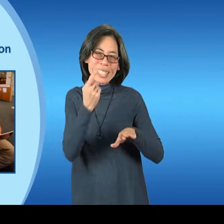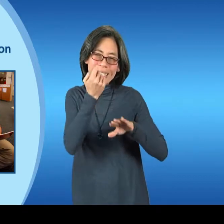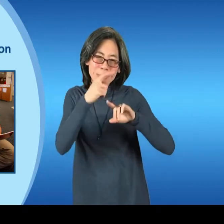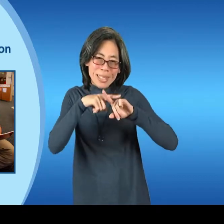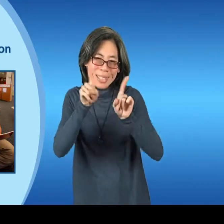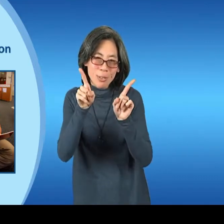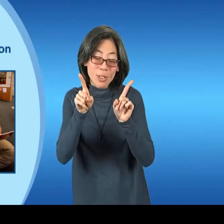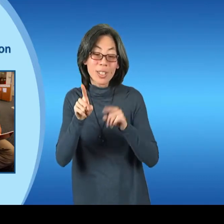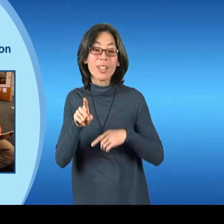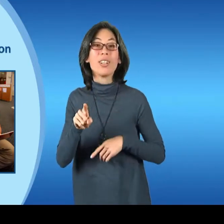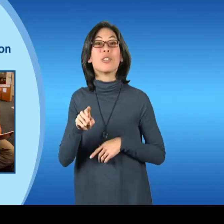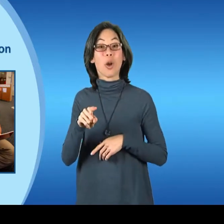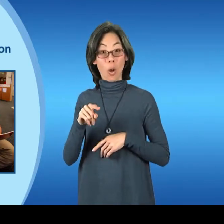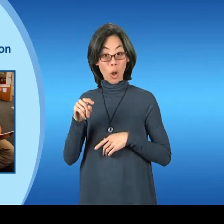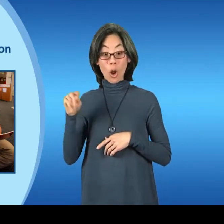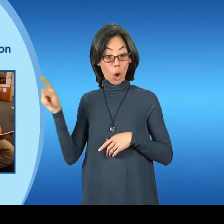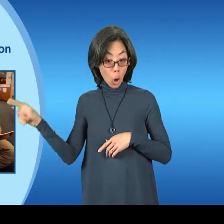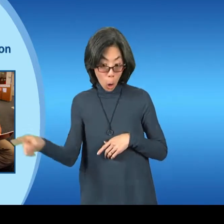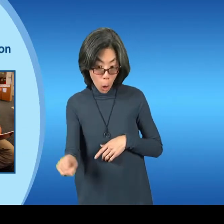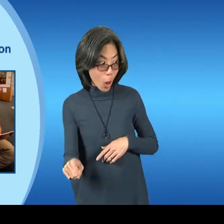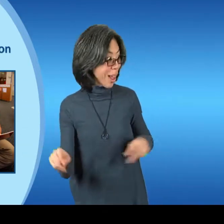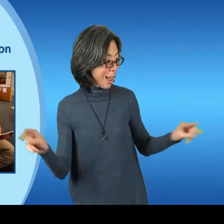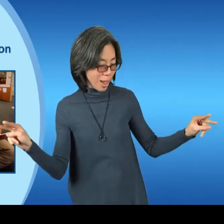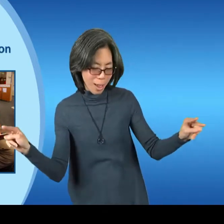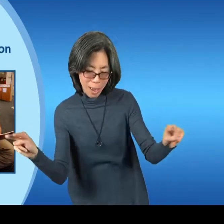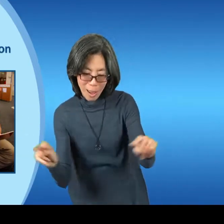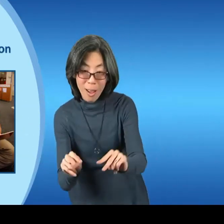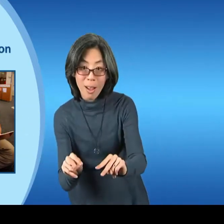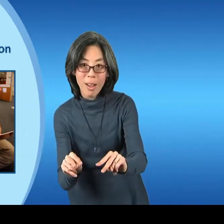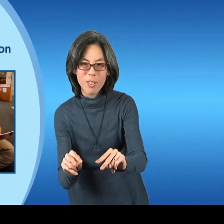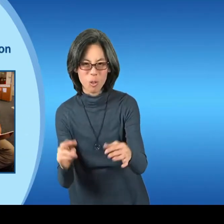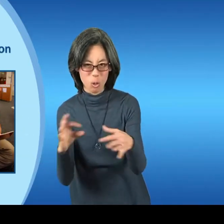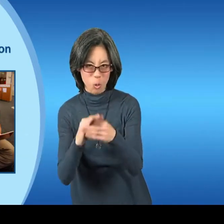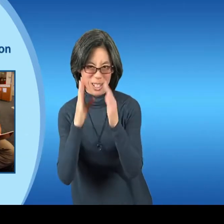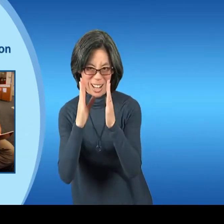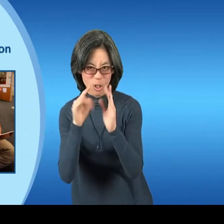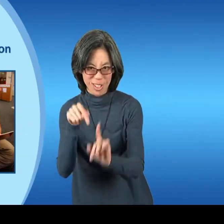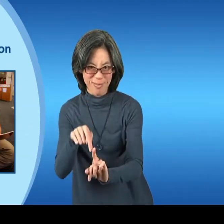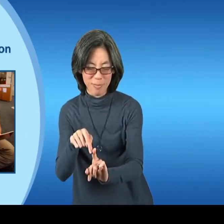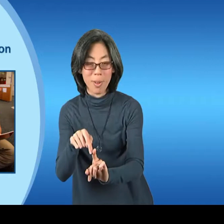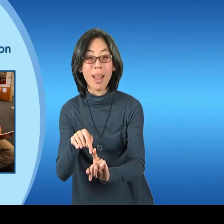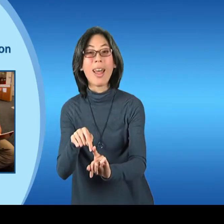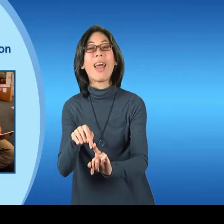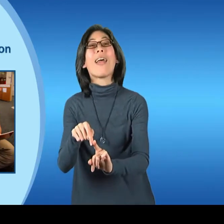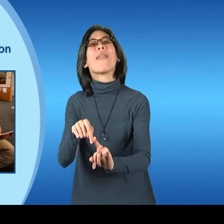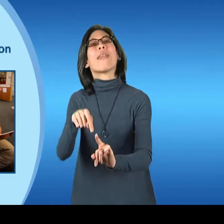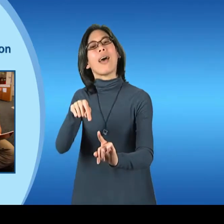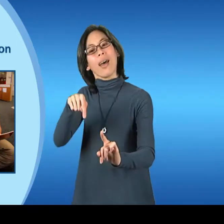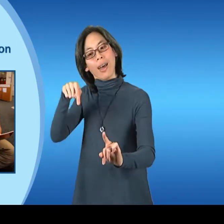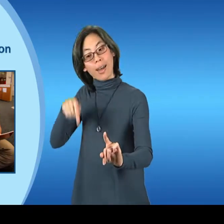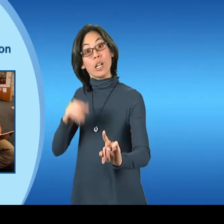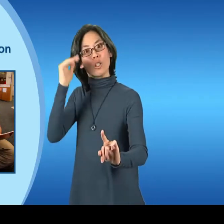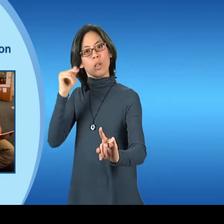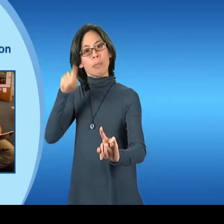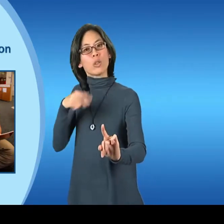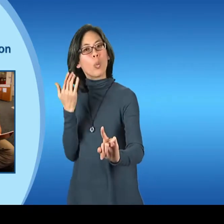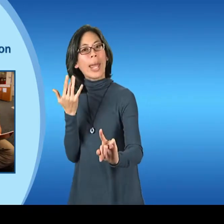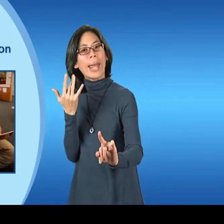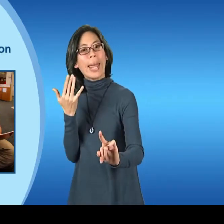however, the situation is a little bit different. The parent draws the child's attention to some object, they enter into joint attention, and then the adult has to wait for the